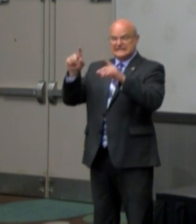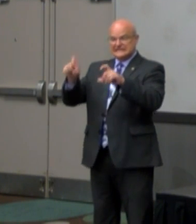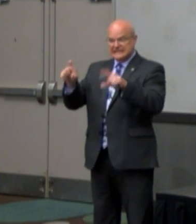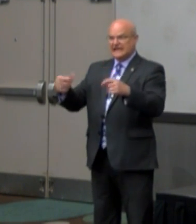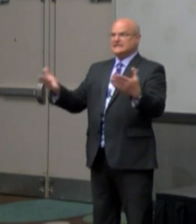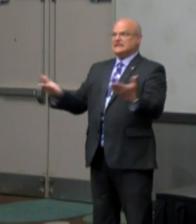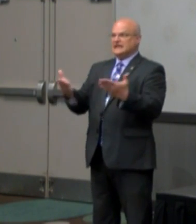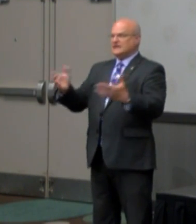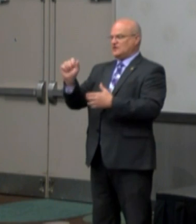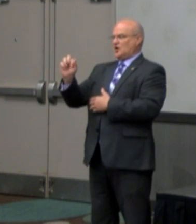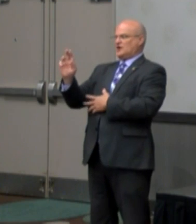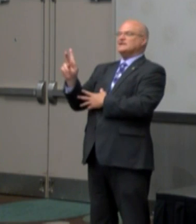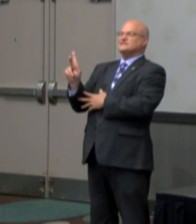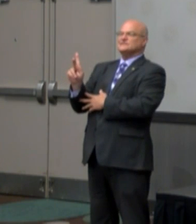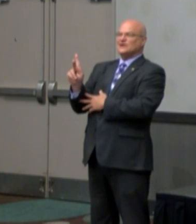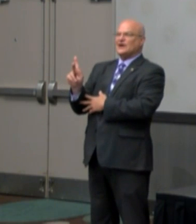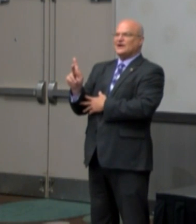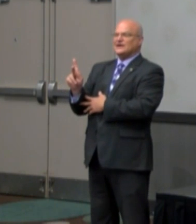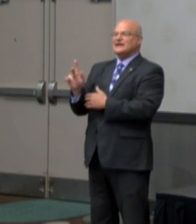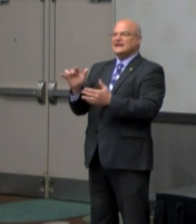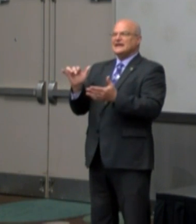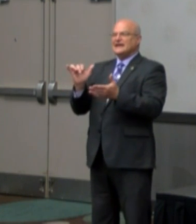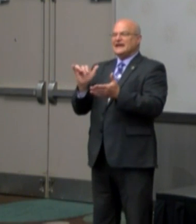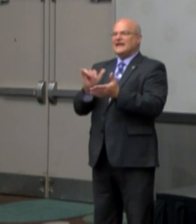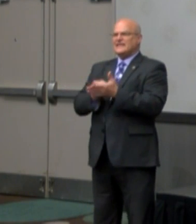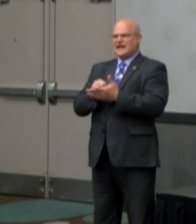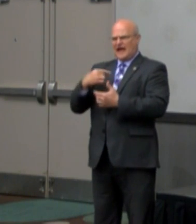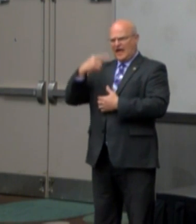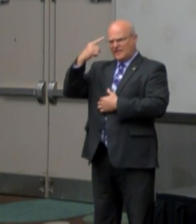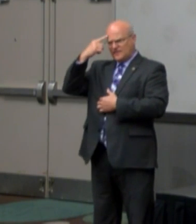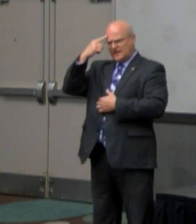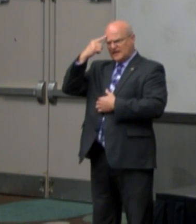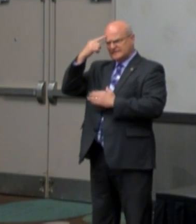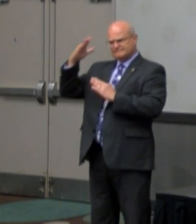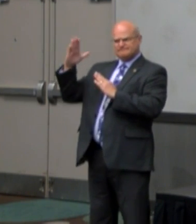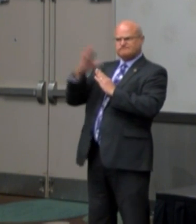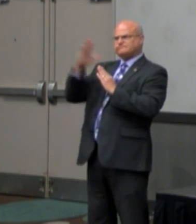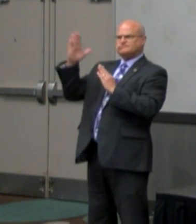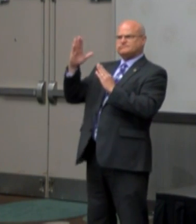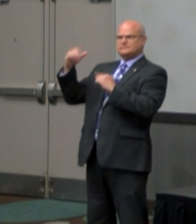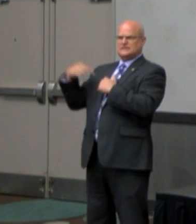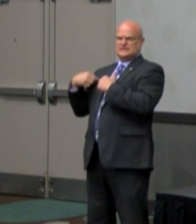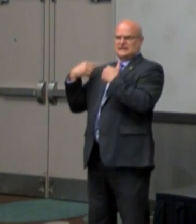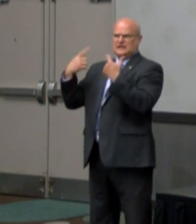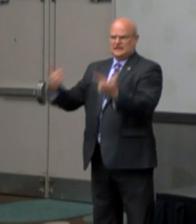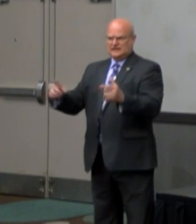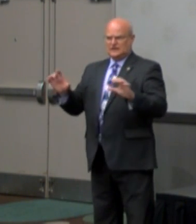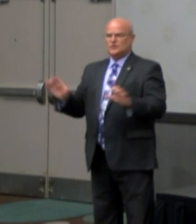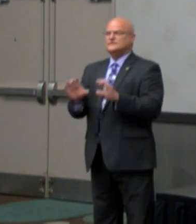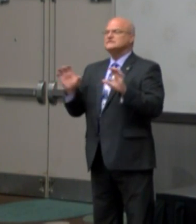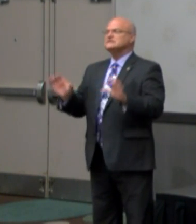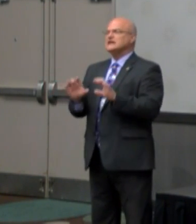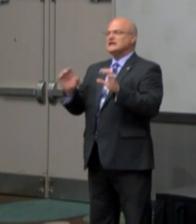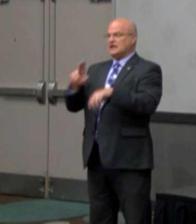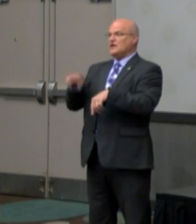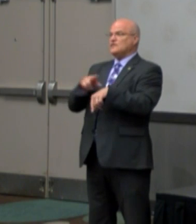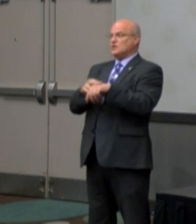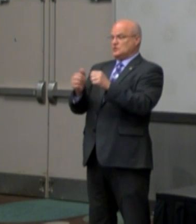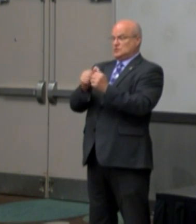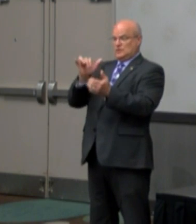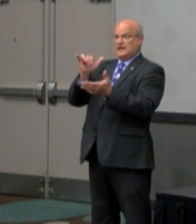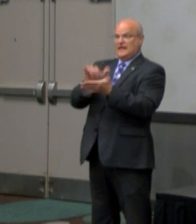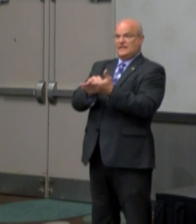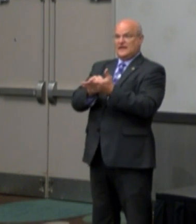tests here in Arkansas. That is, I believe it's a record for the number that we've done. And of course, with